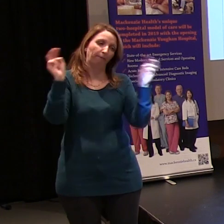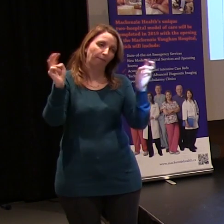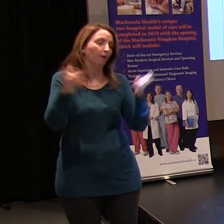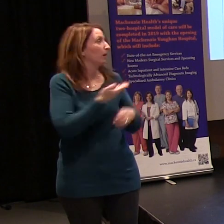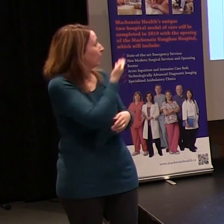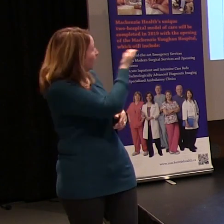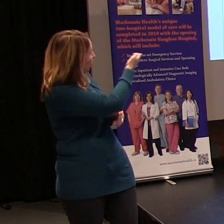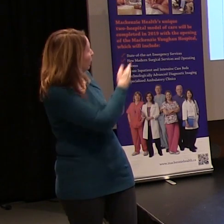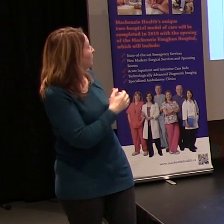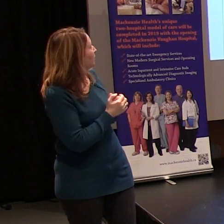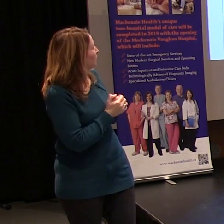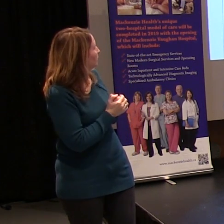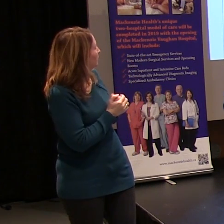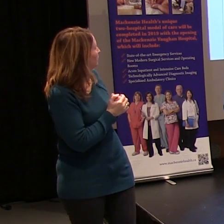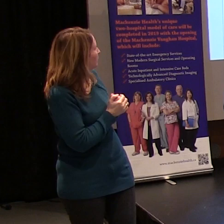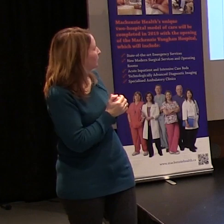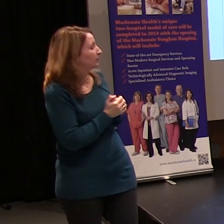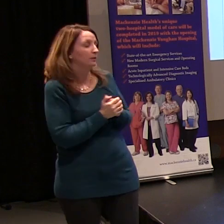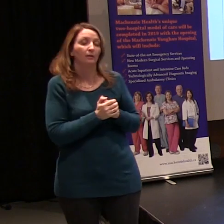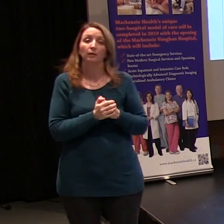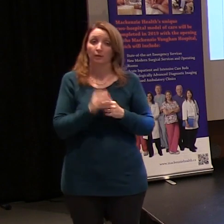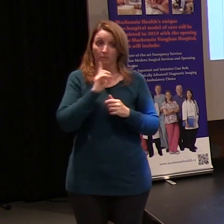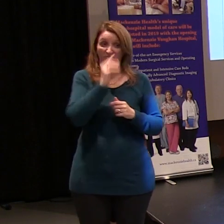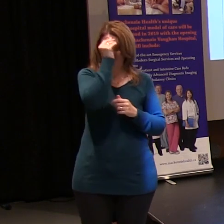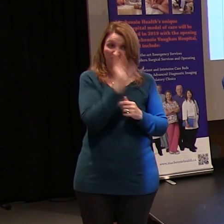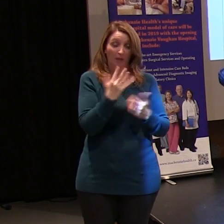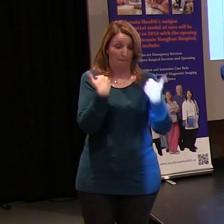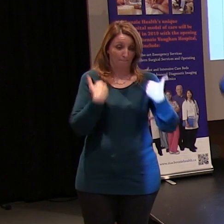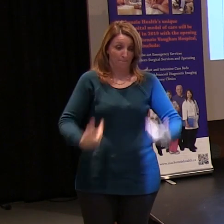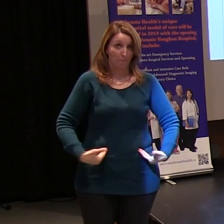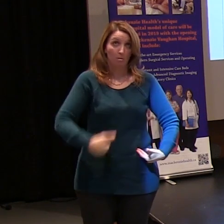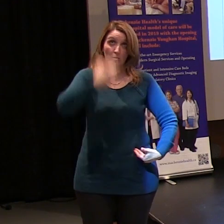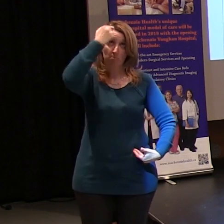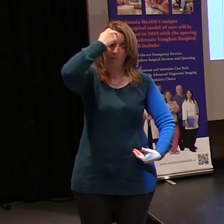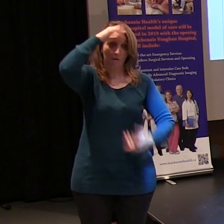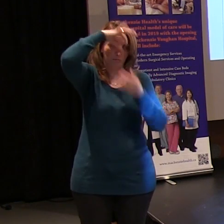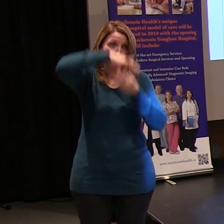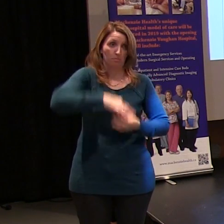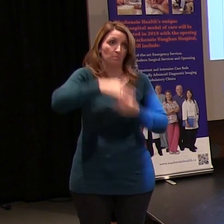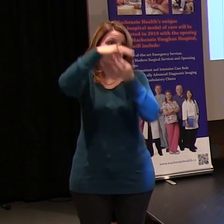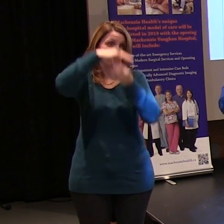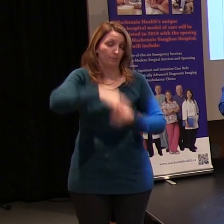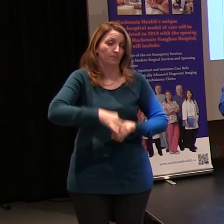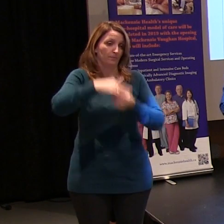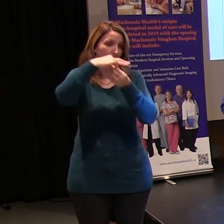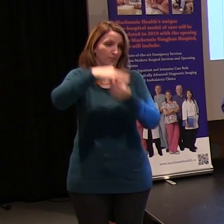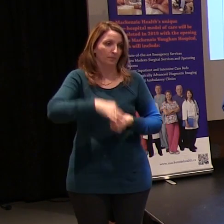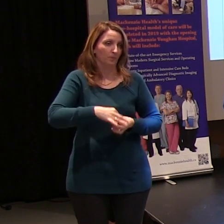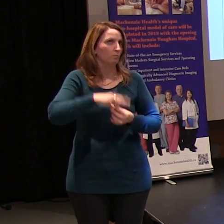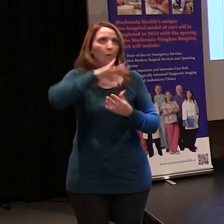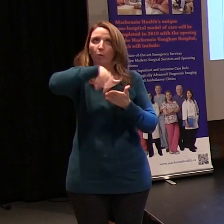cannot separate between body and mind. It's really everything in our kind of